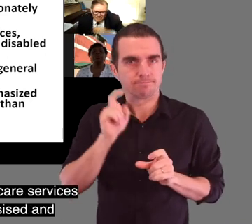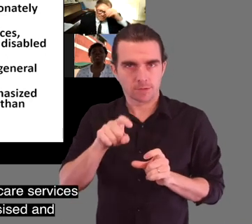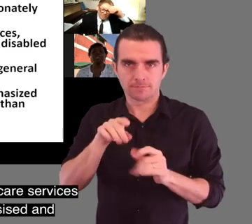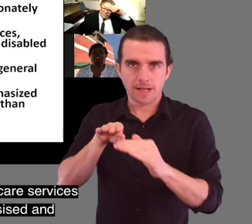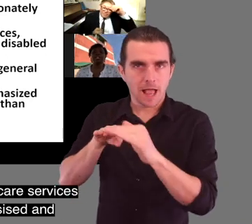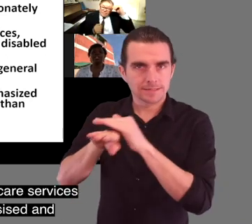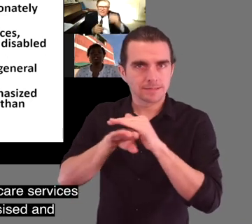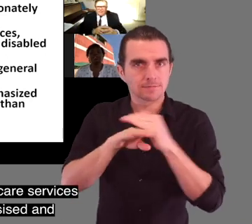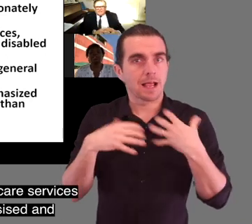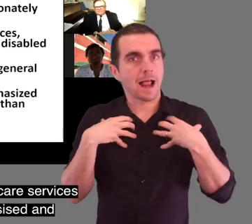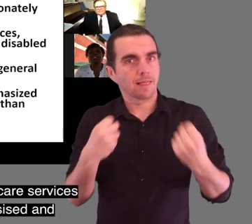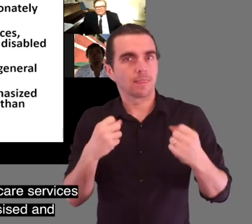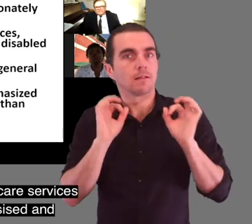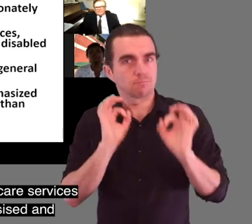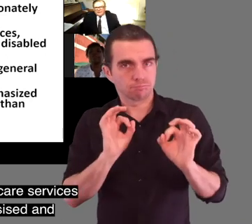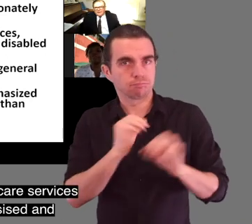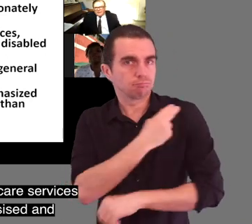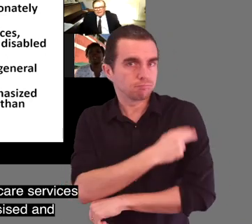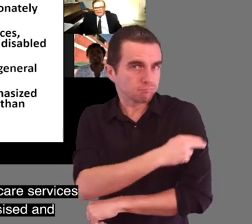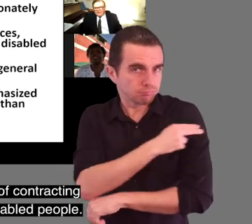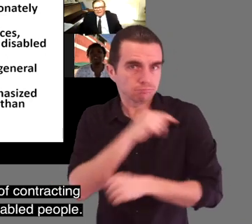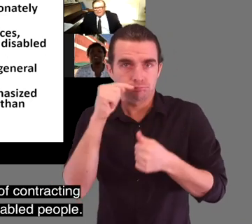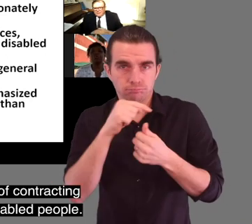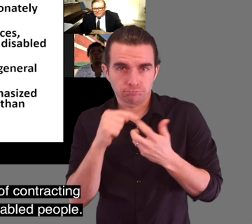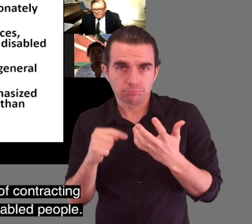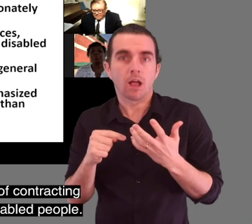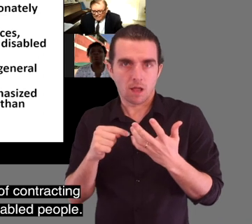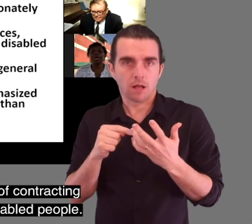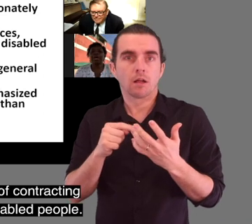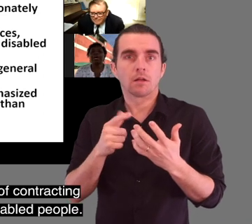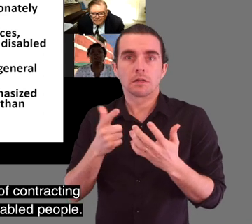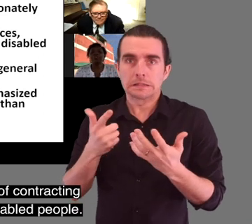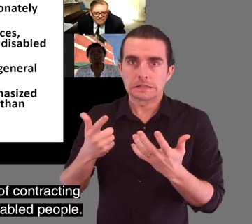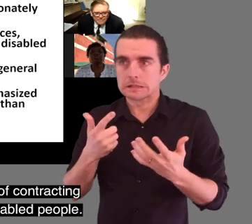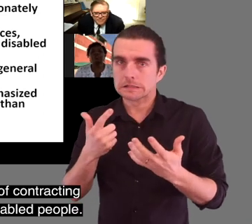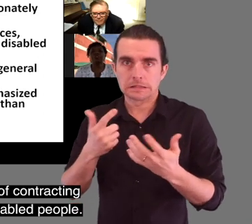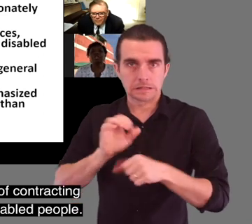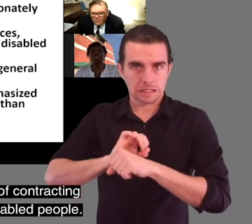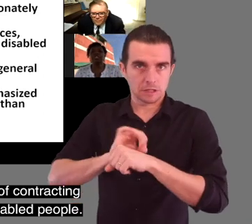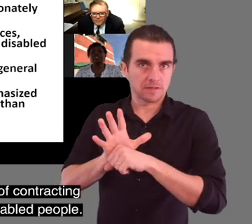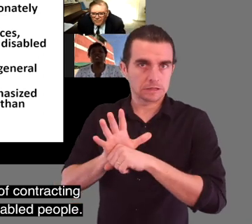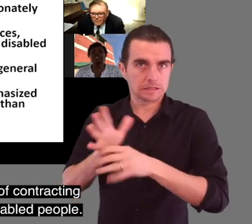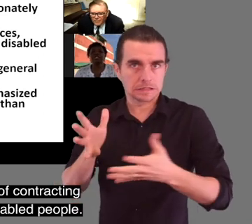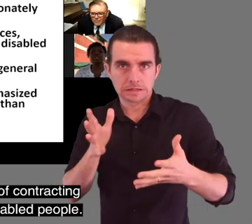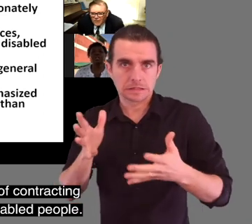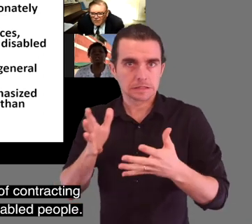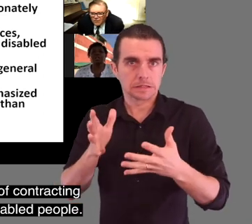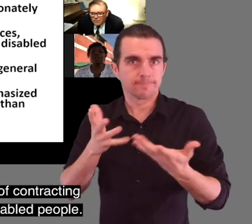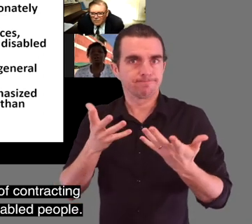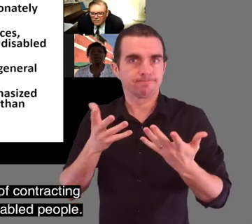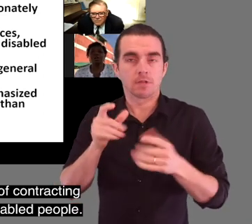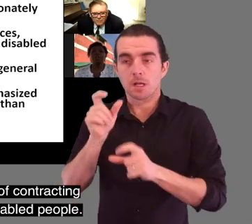The need to access healthcare services cannot be overemphasized, and disabled people are at risk of contracting diseases